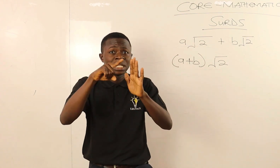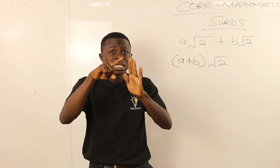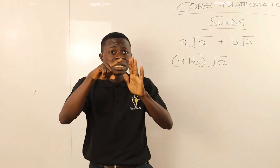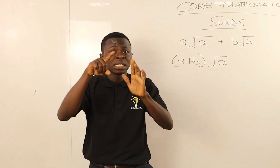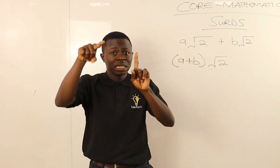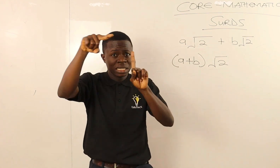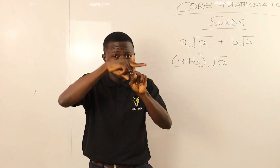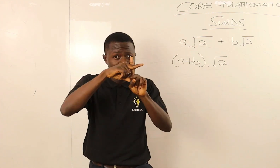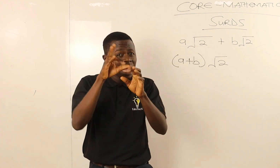simply.